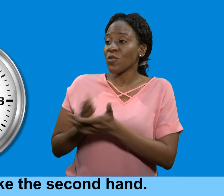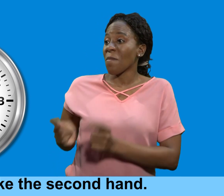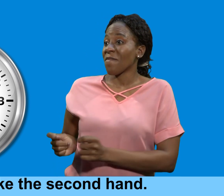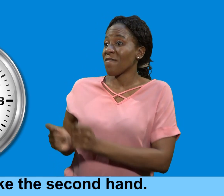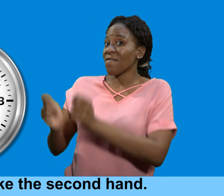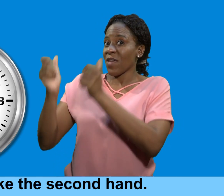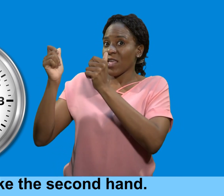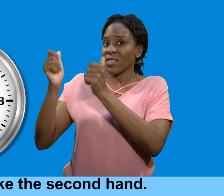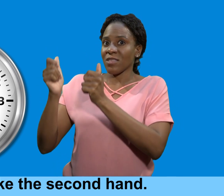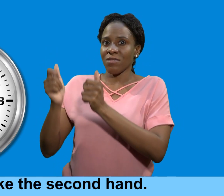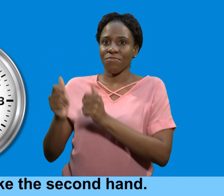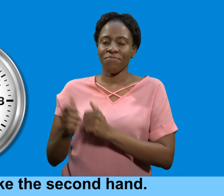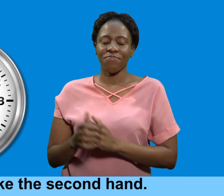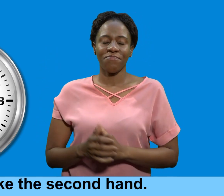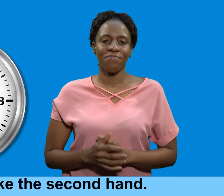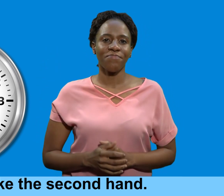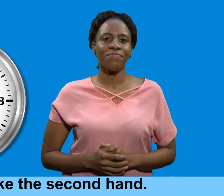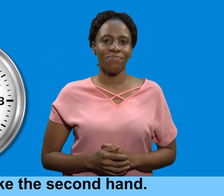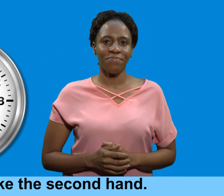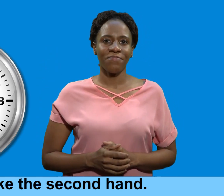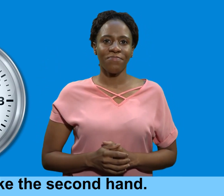real fast like the second hand.